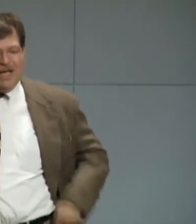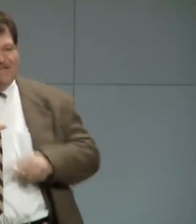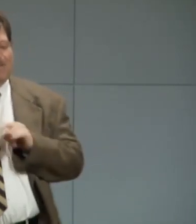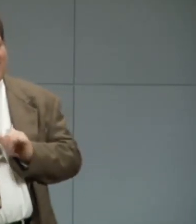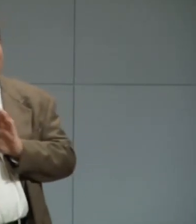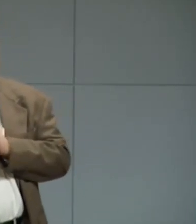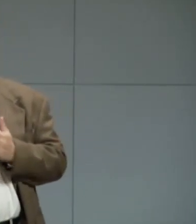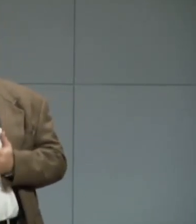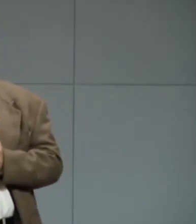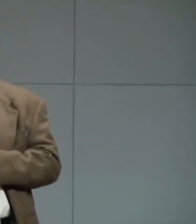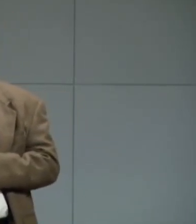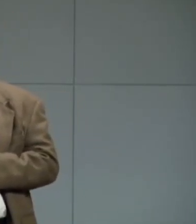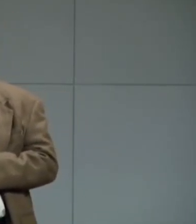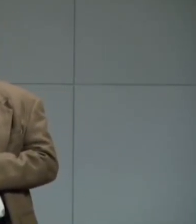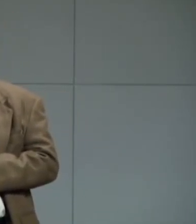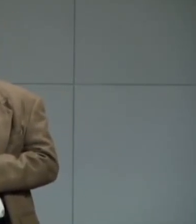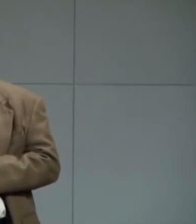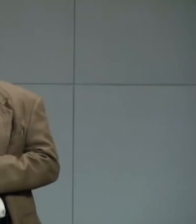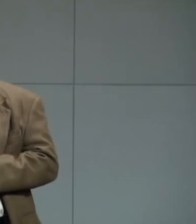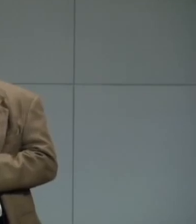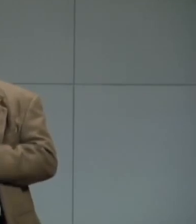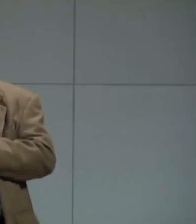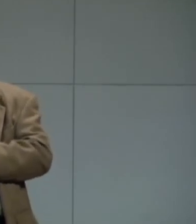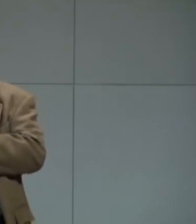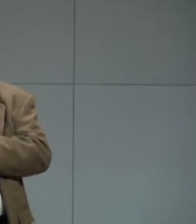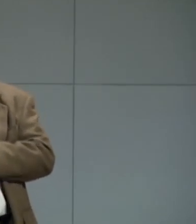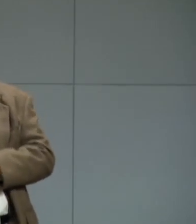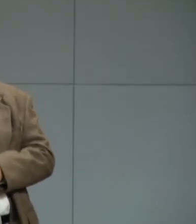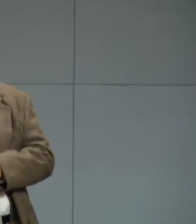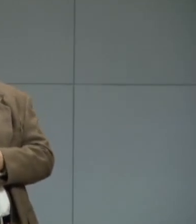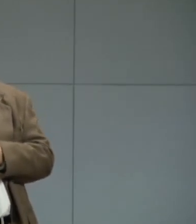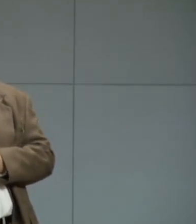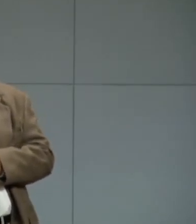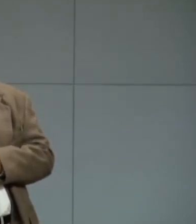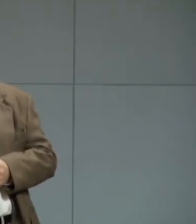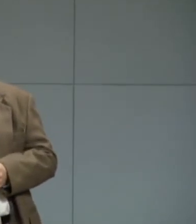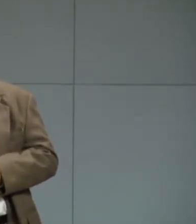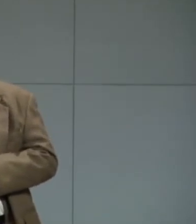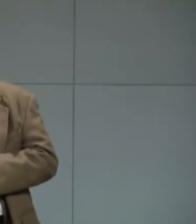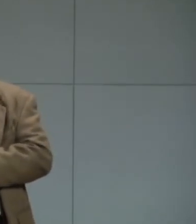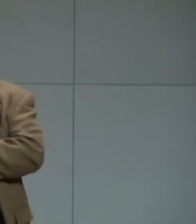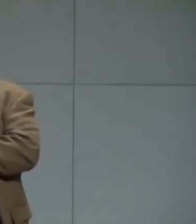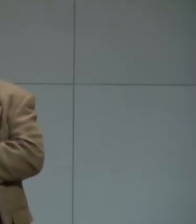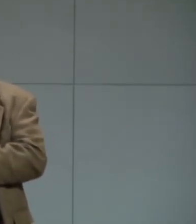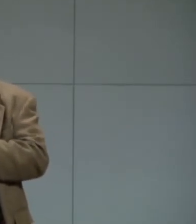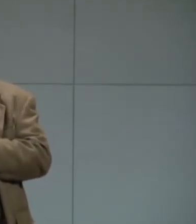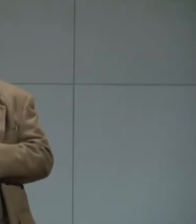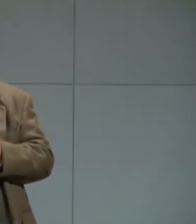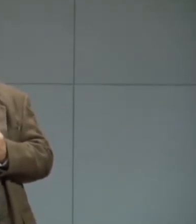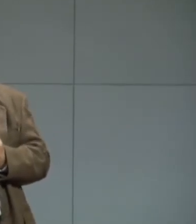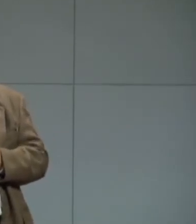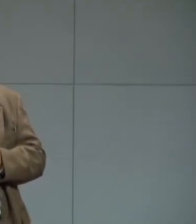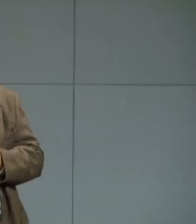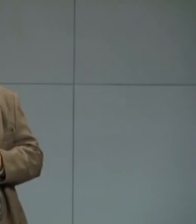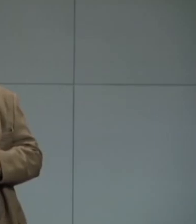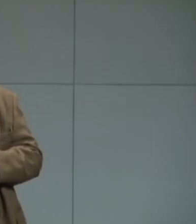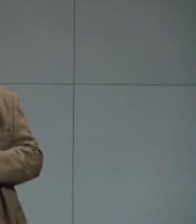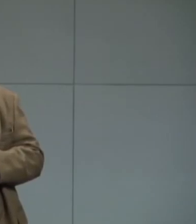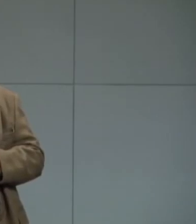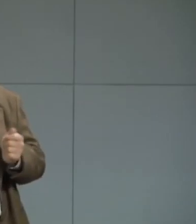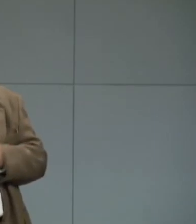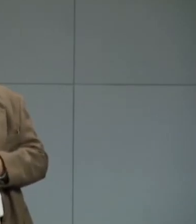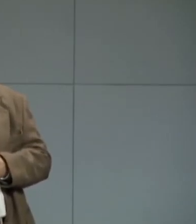We are very pleased to welcome Mr. Wise here today. I'd also like to recognize